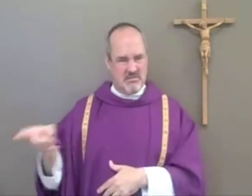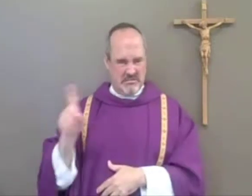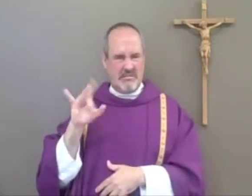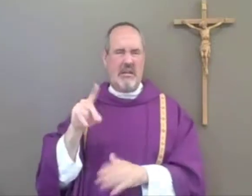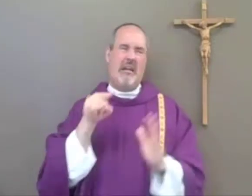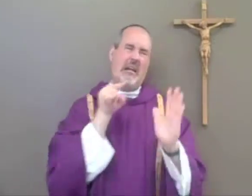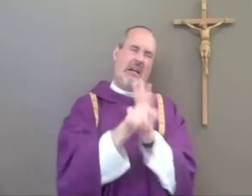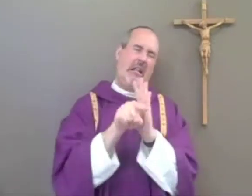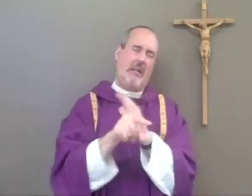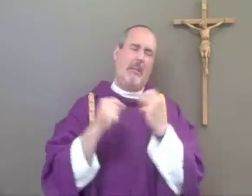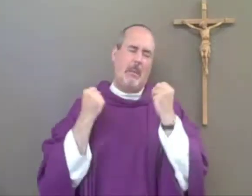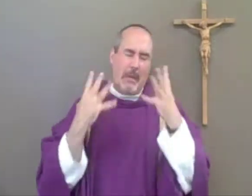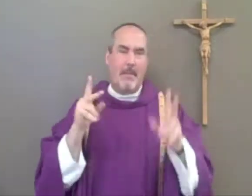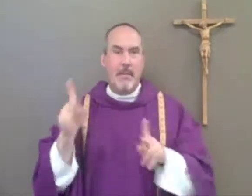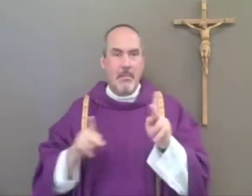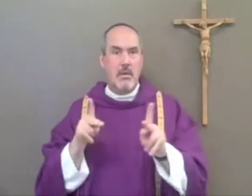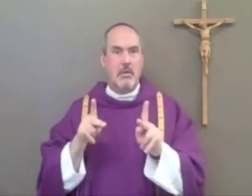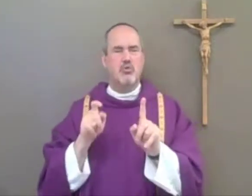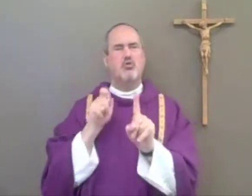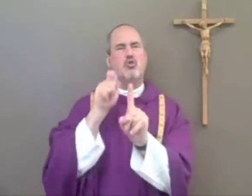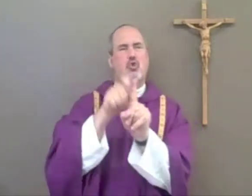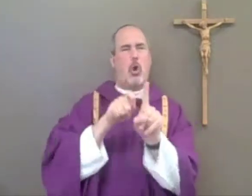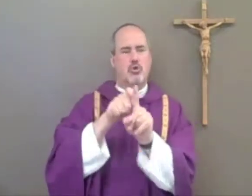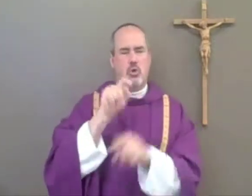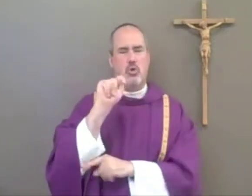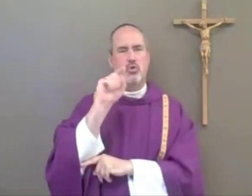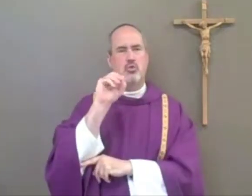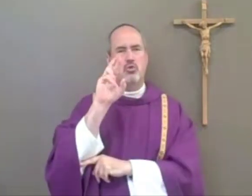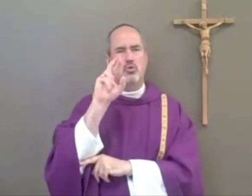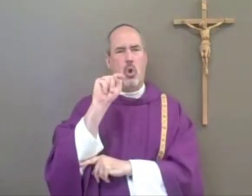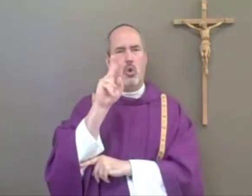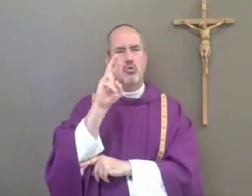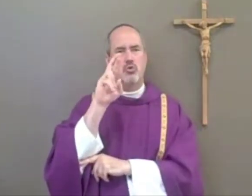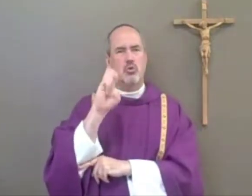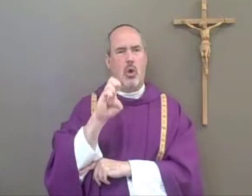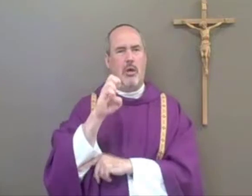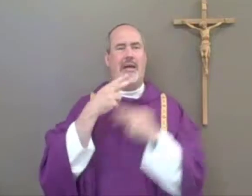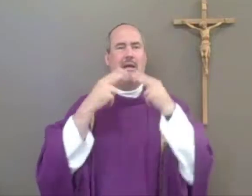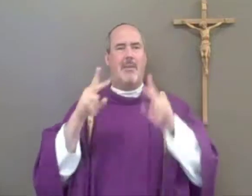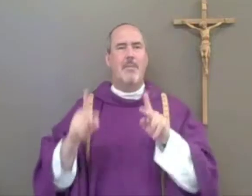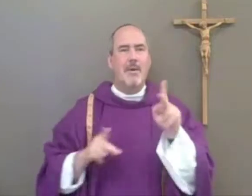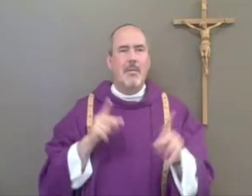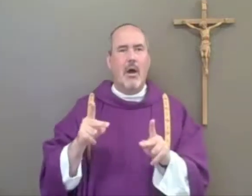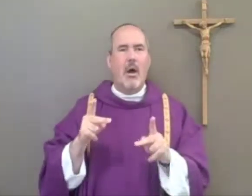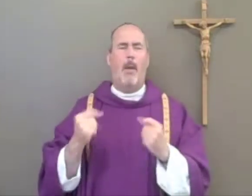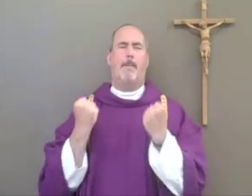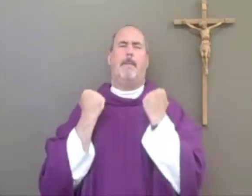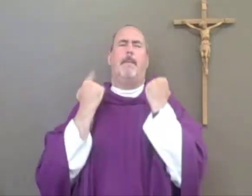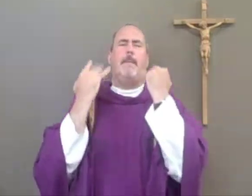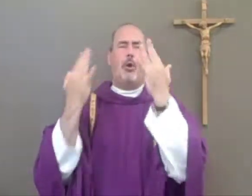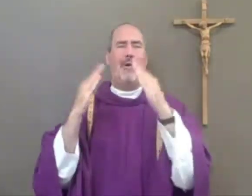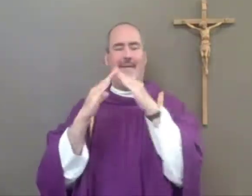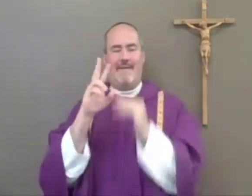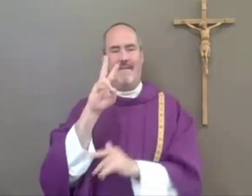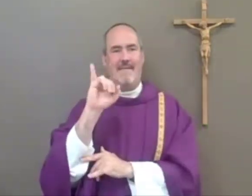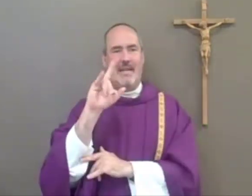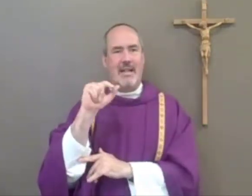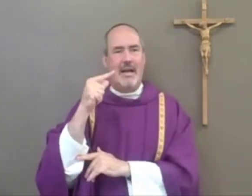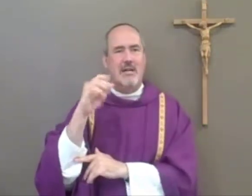He admitted that he was part of those groups that killed and tortured so many innocent people, and even burned